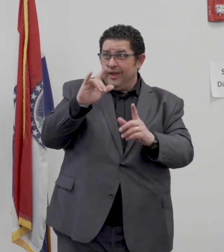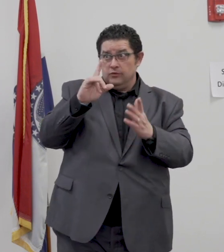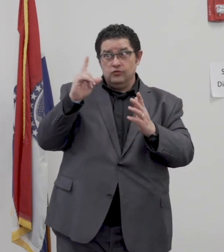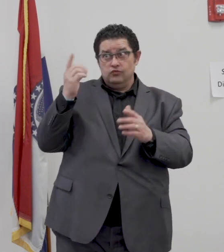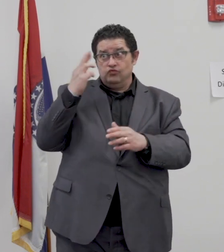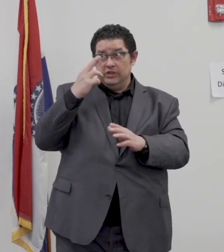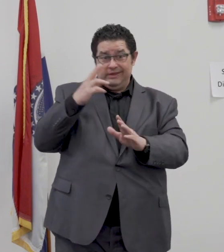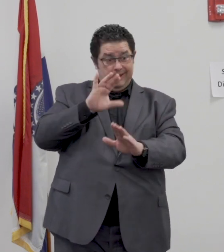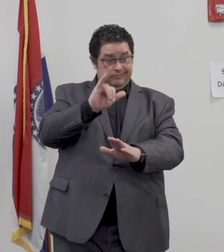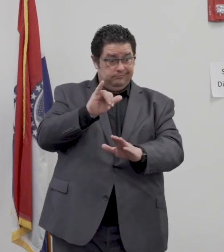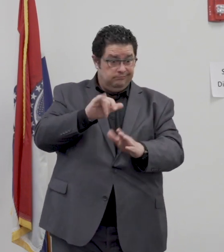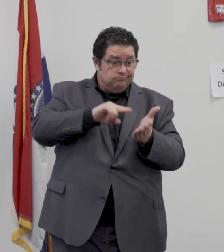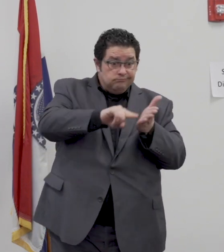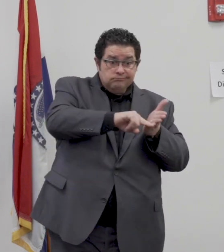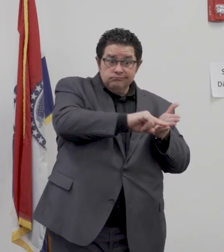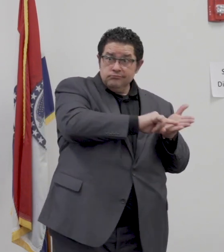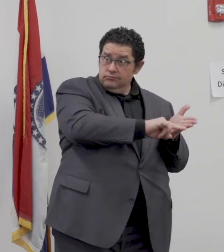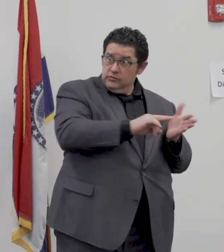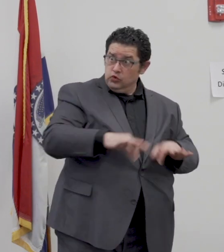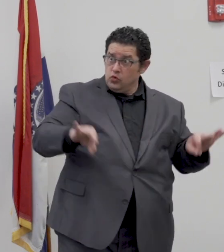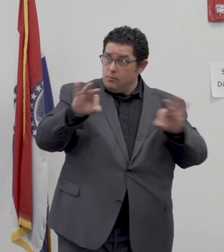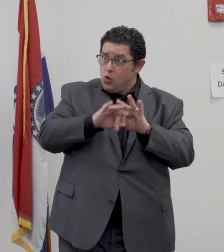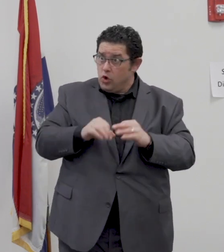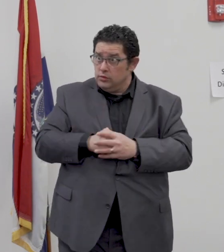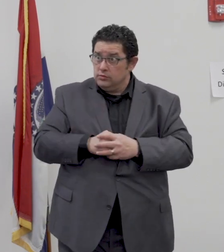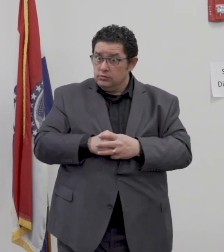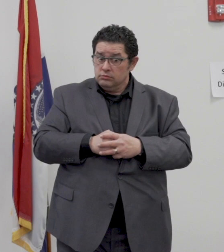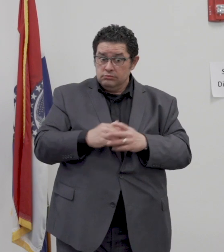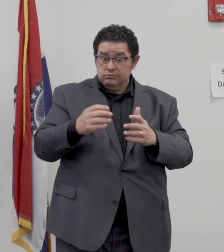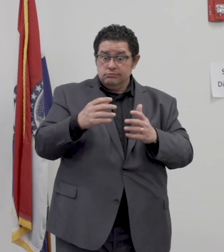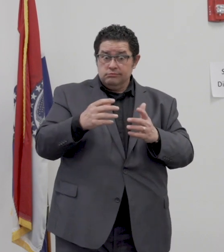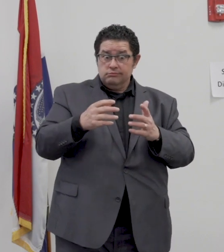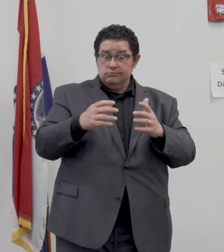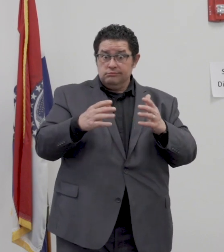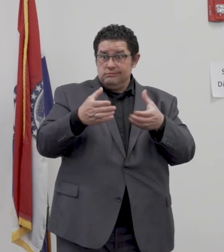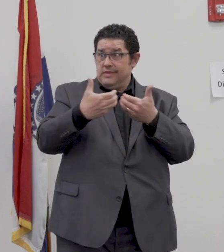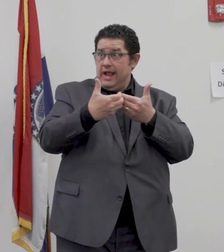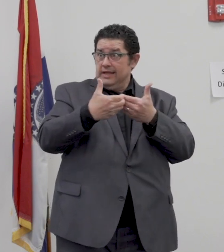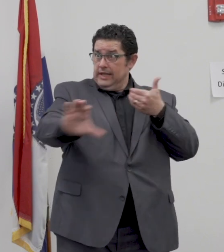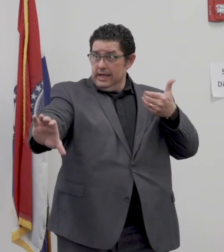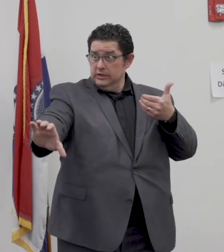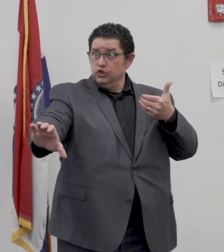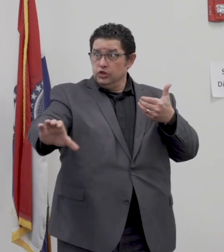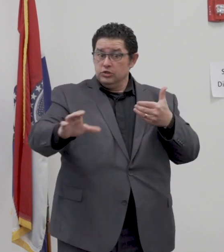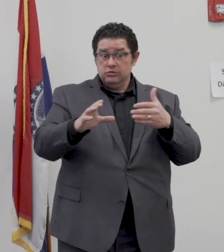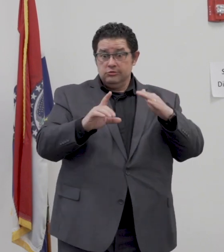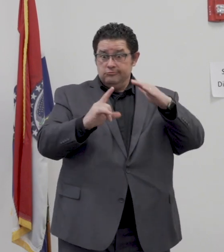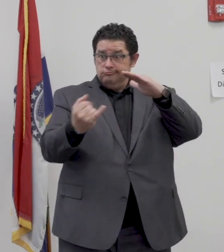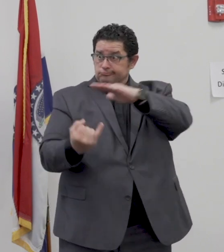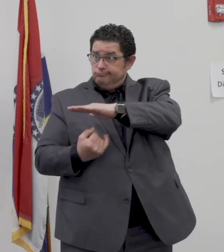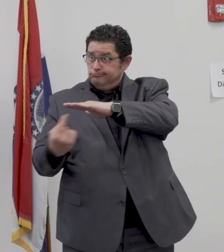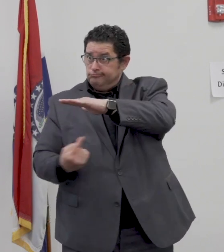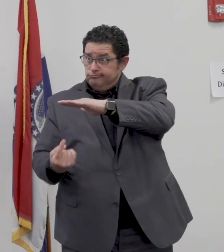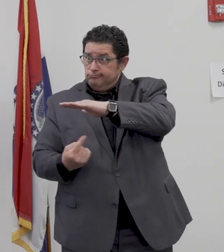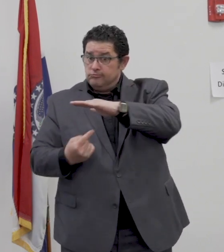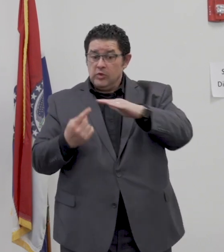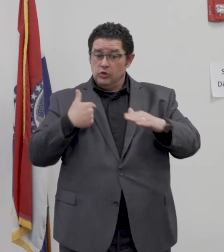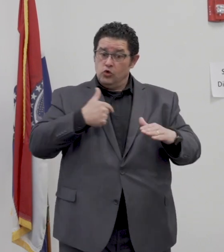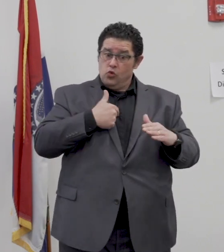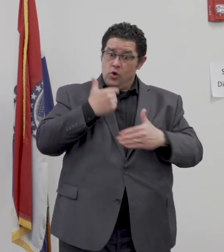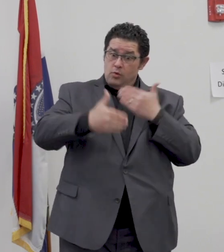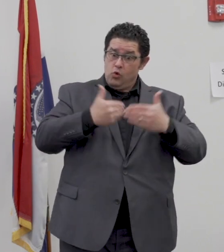testing, isolation, and contact tracing. And St. Louis County is in the process of hiring another